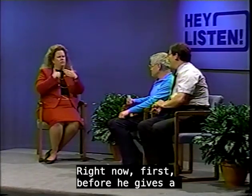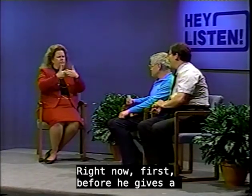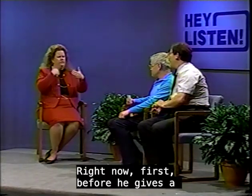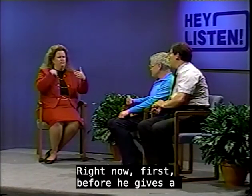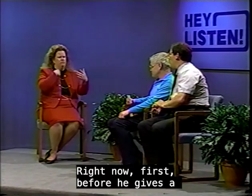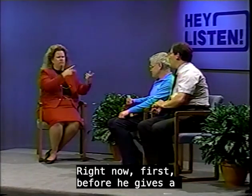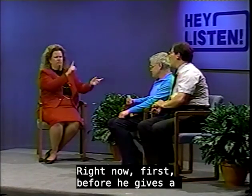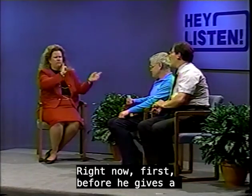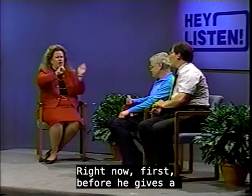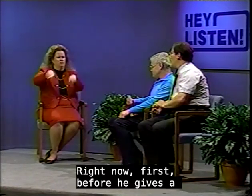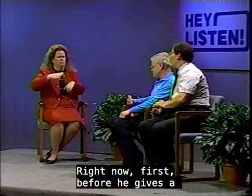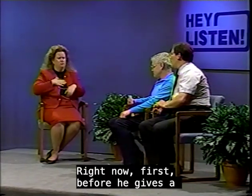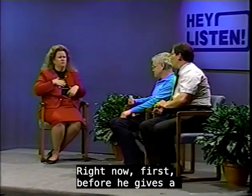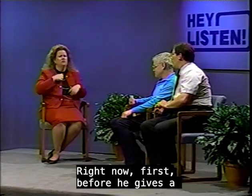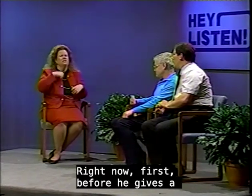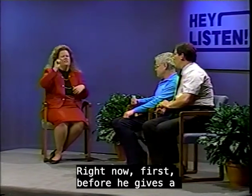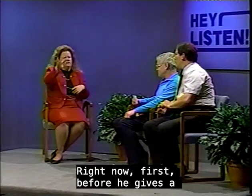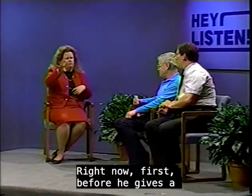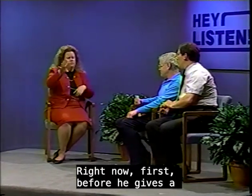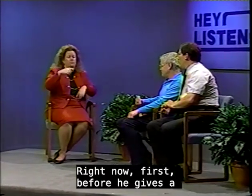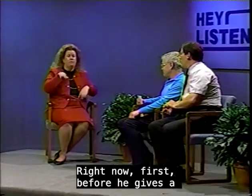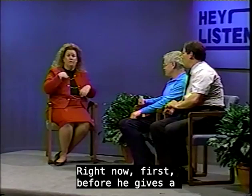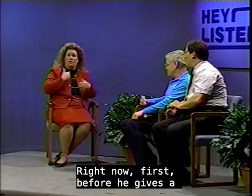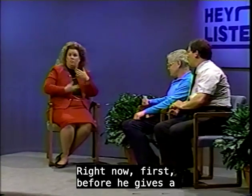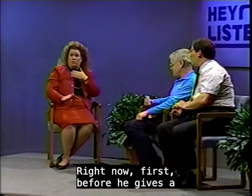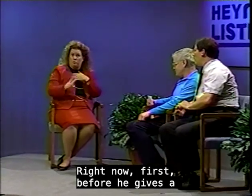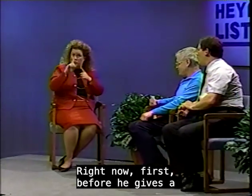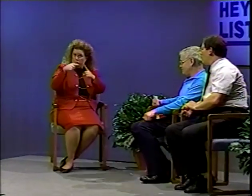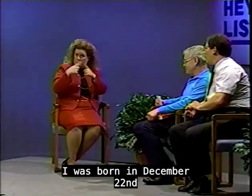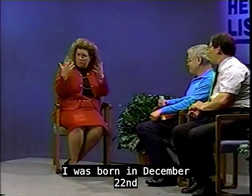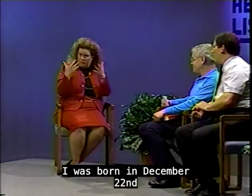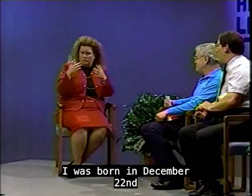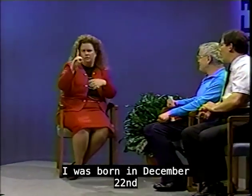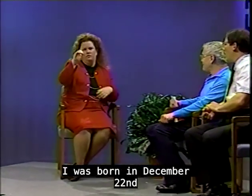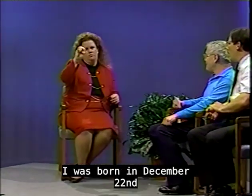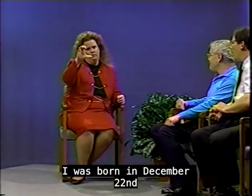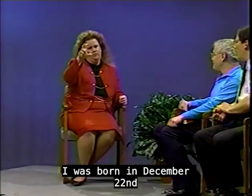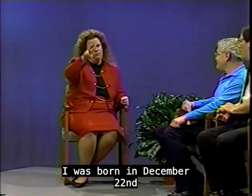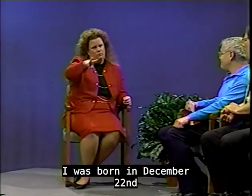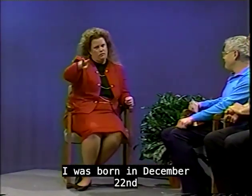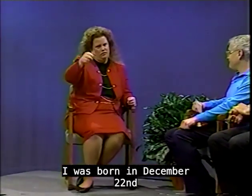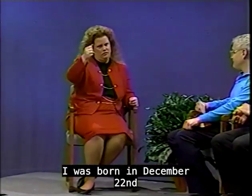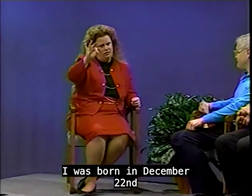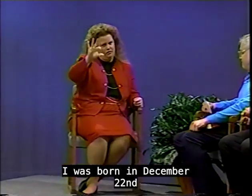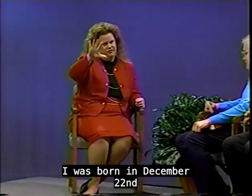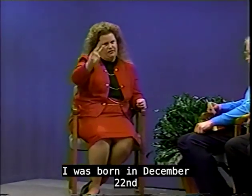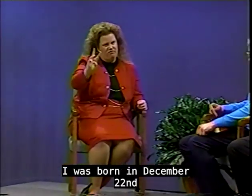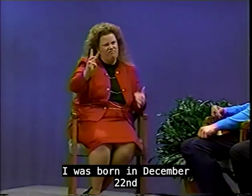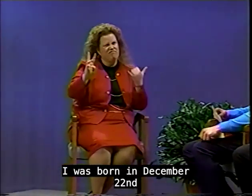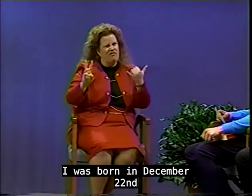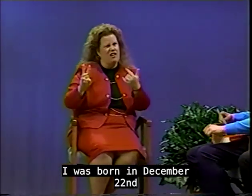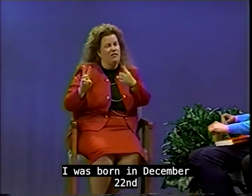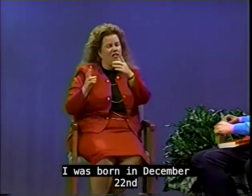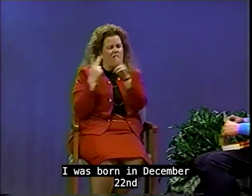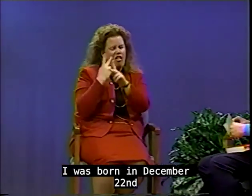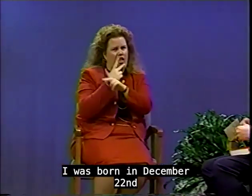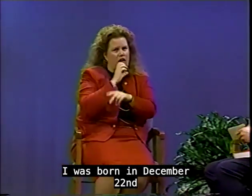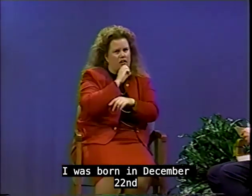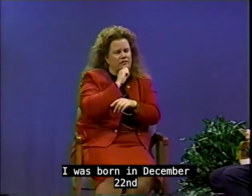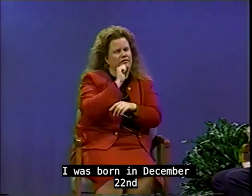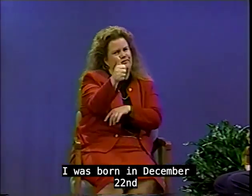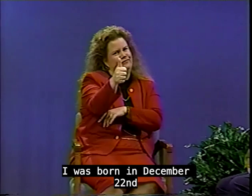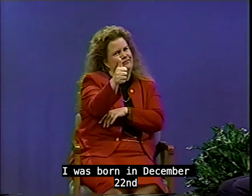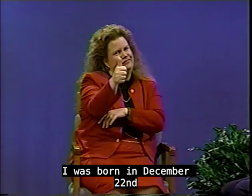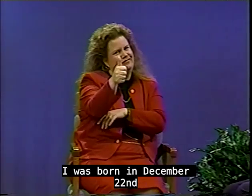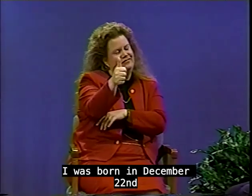Right now, first, before he gives a response, I was born in